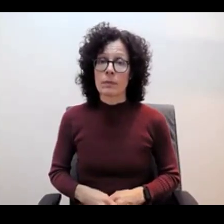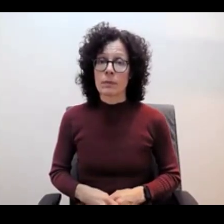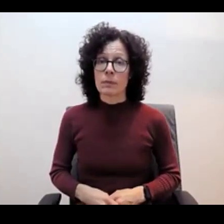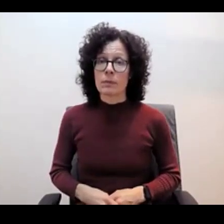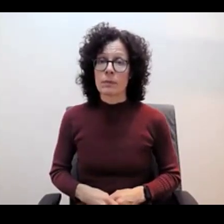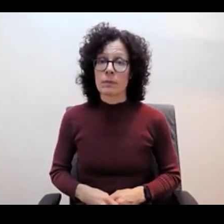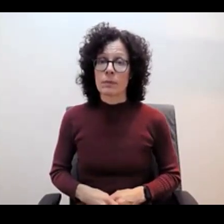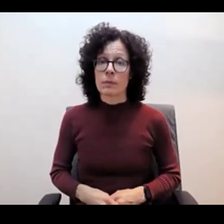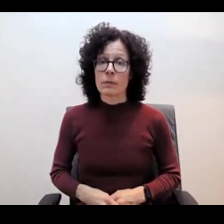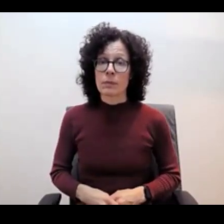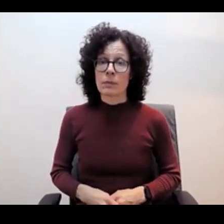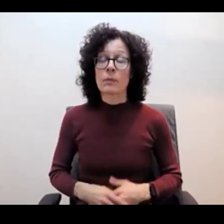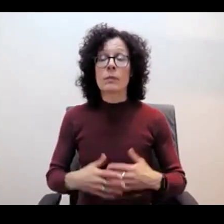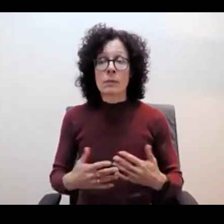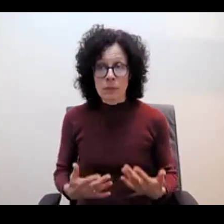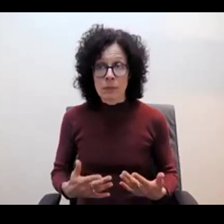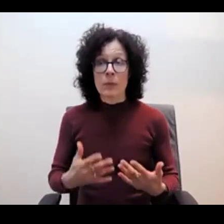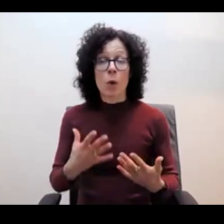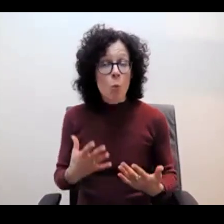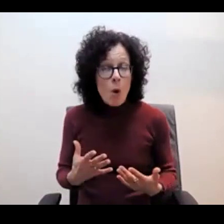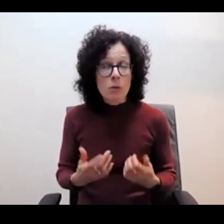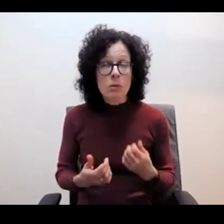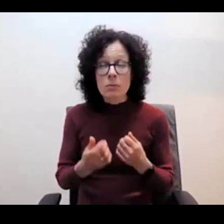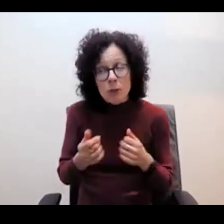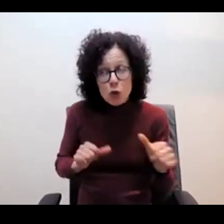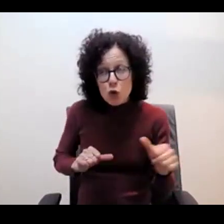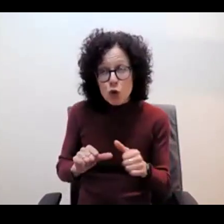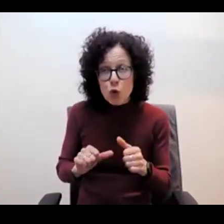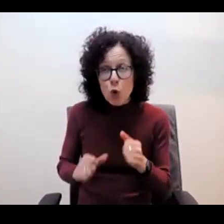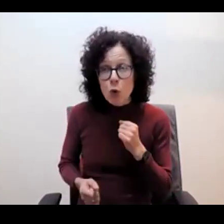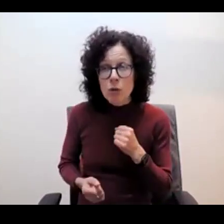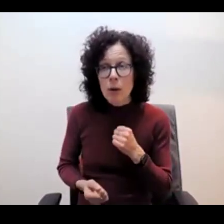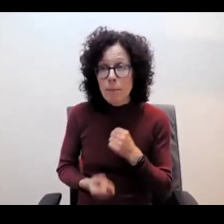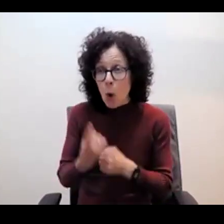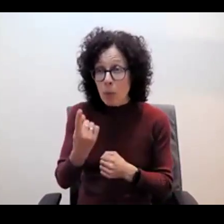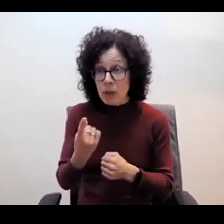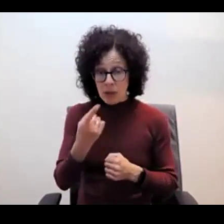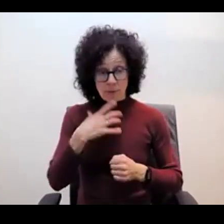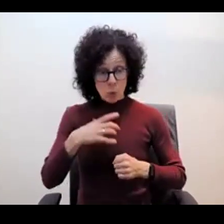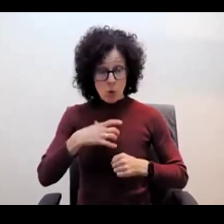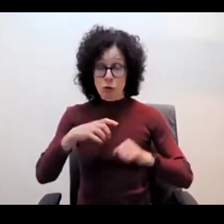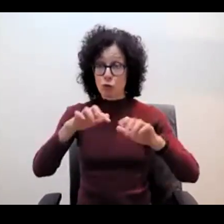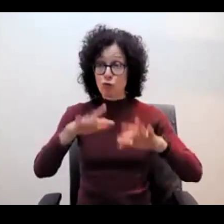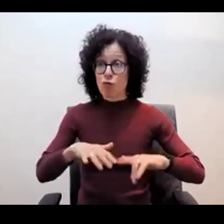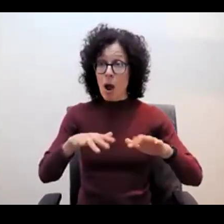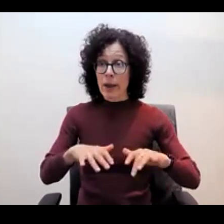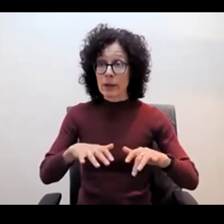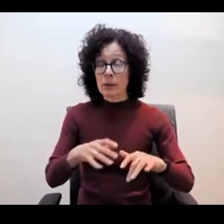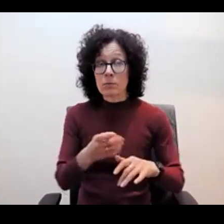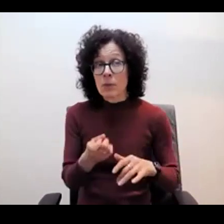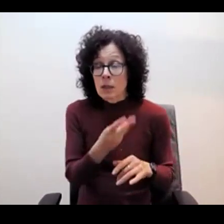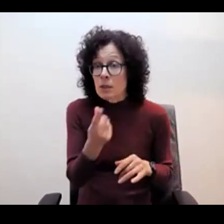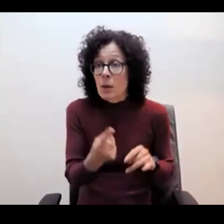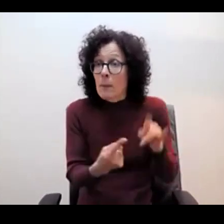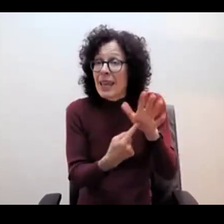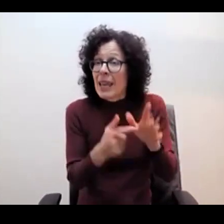You just want to take a little moment to write a few keywords down, what you experienced.